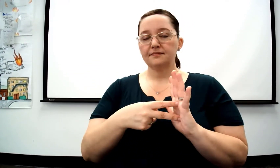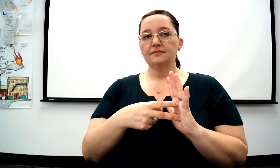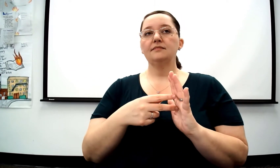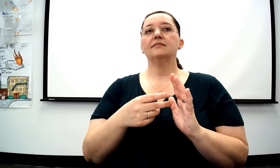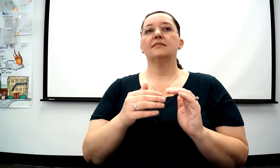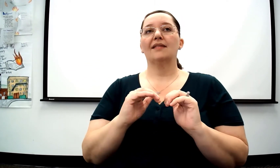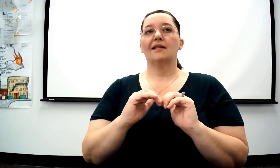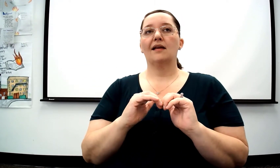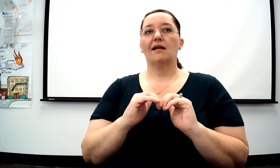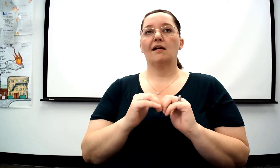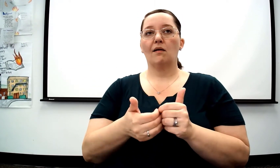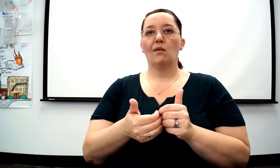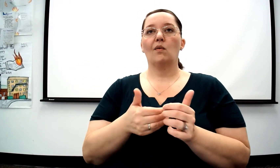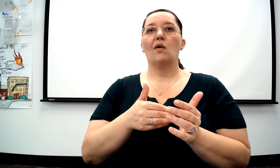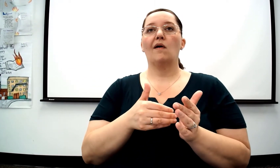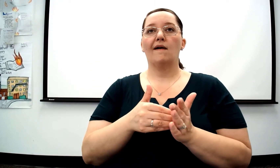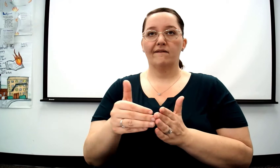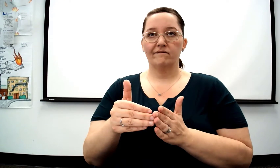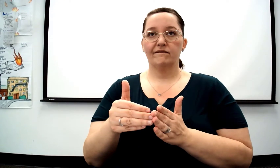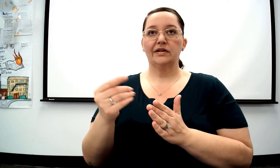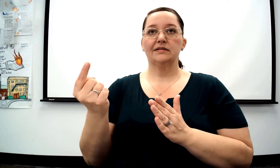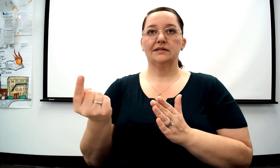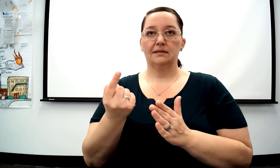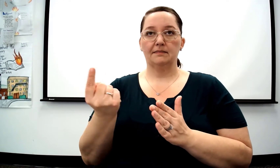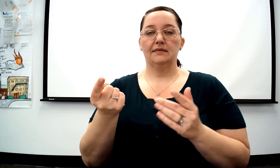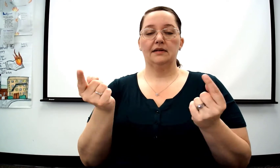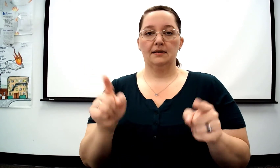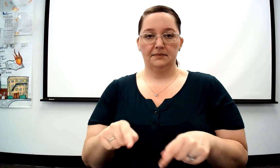Frequency adverbs mean how often something happens.